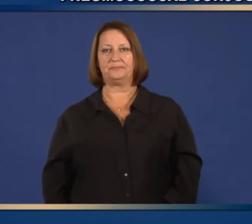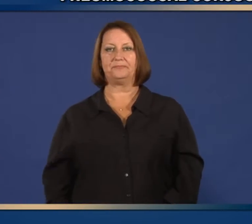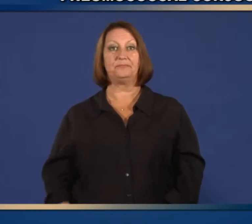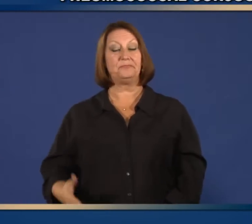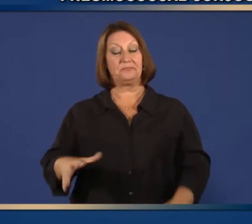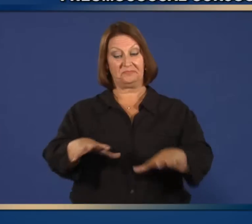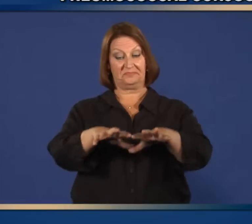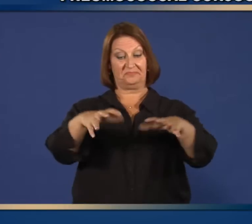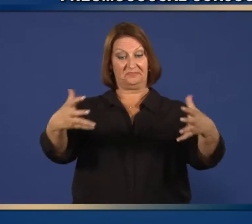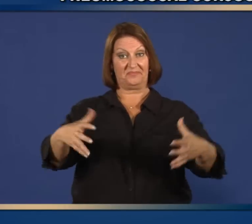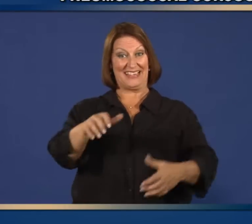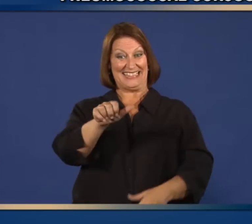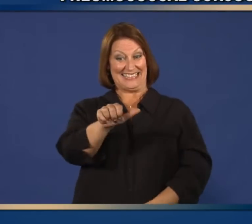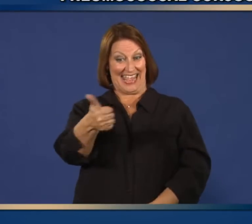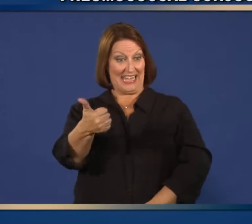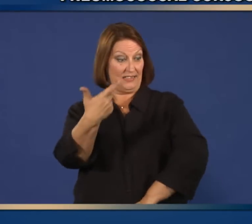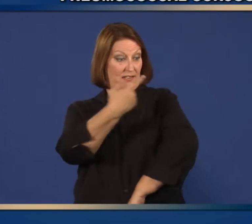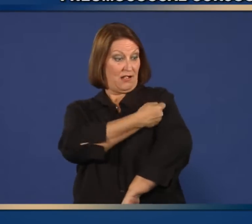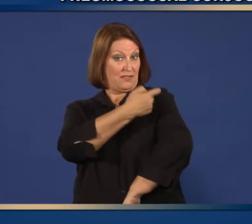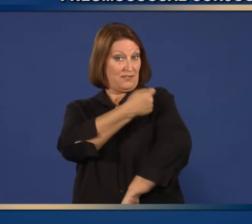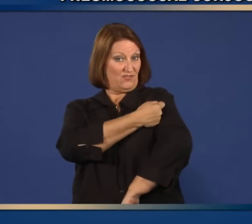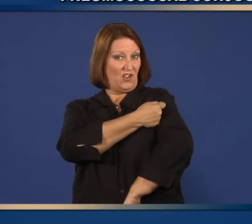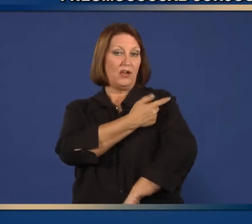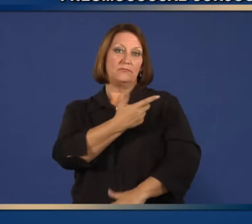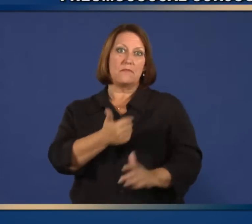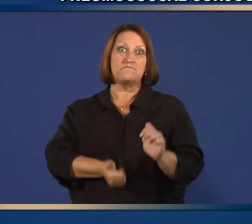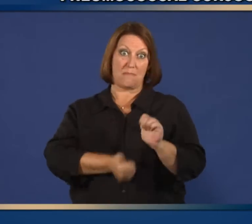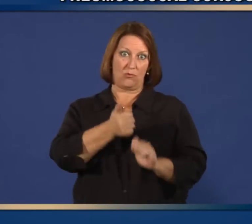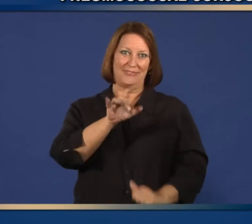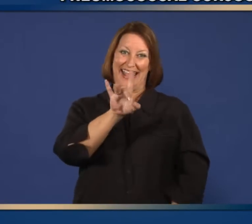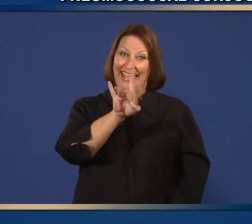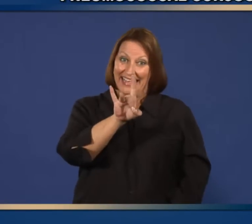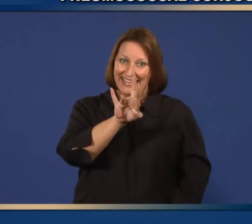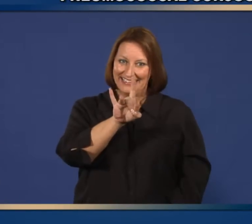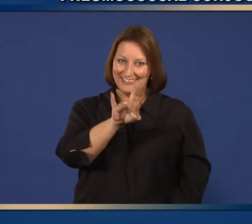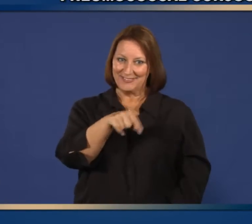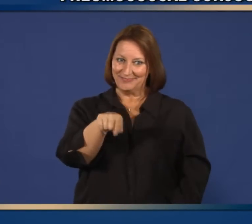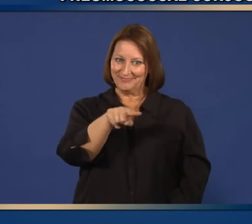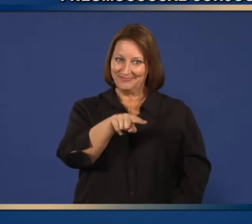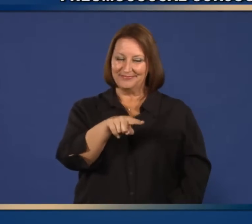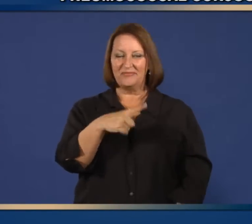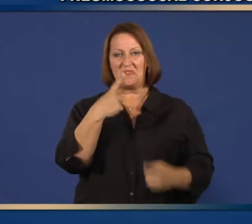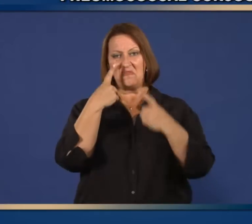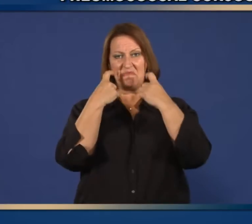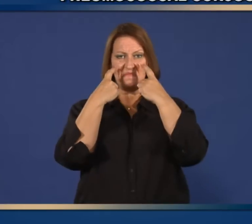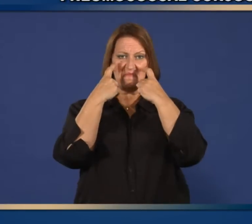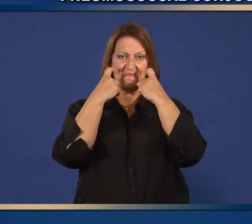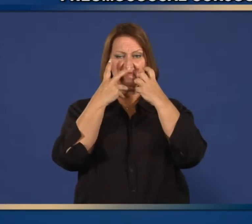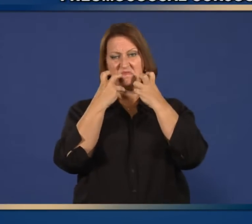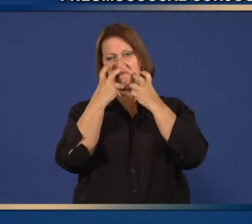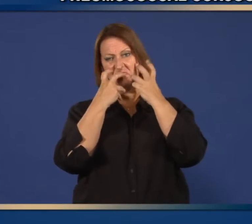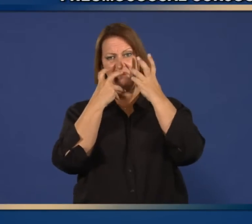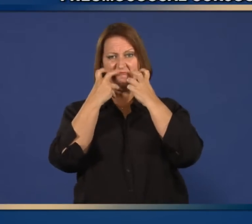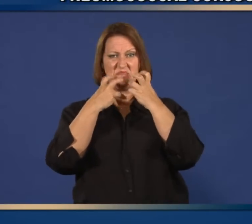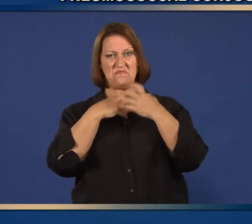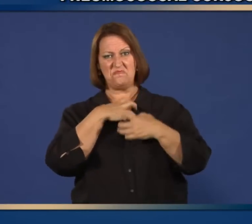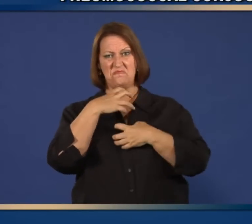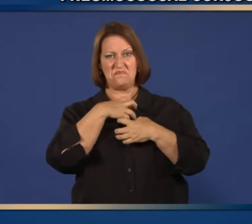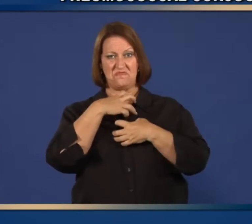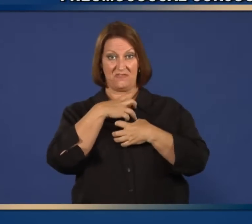102.2. Up to about 8 out of 10 became fussy or irritable.